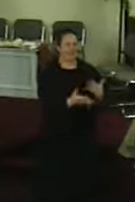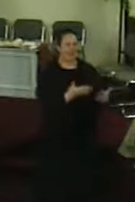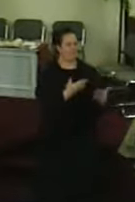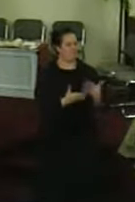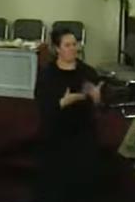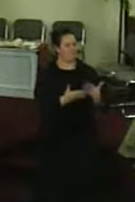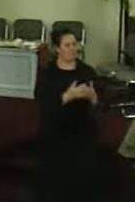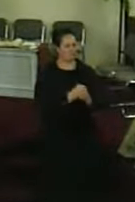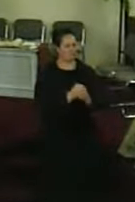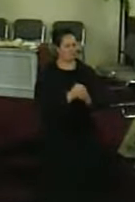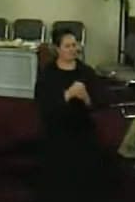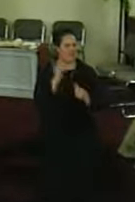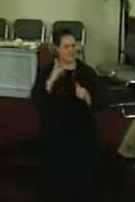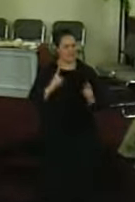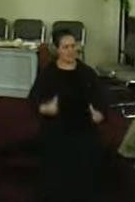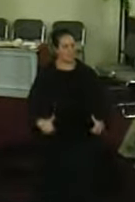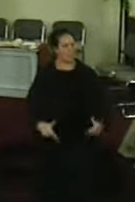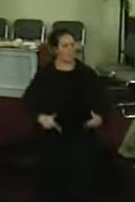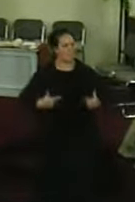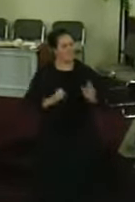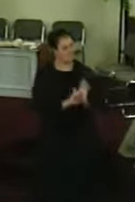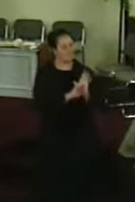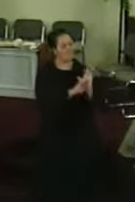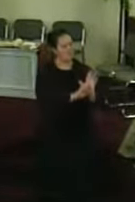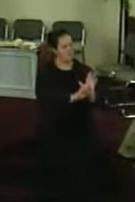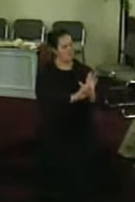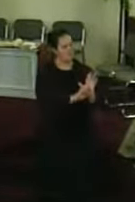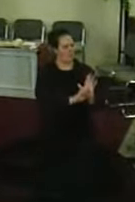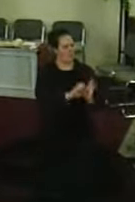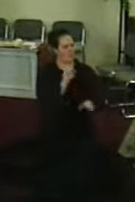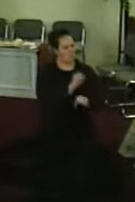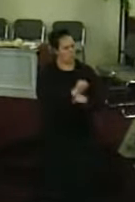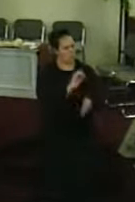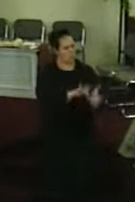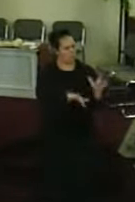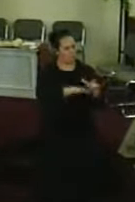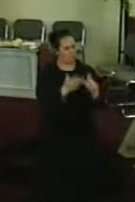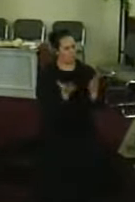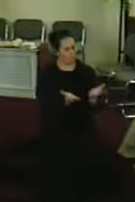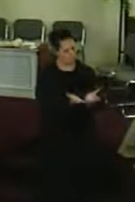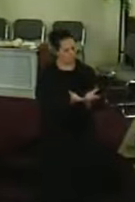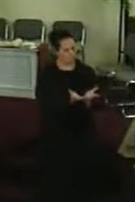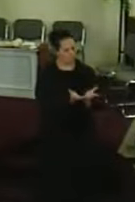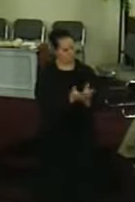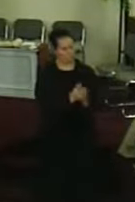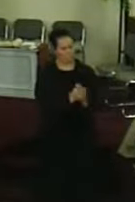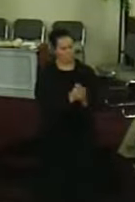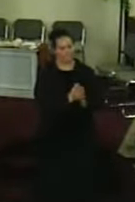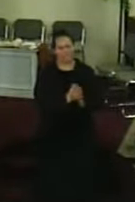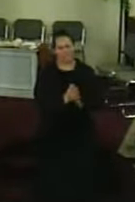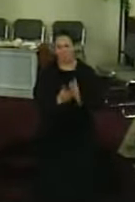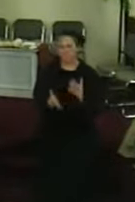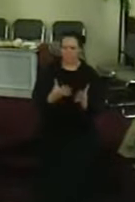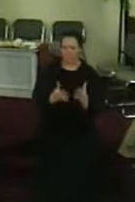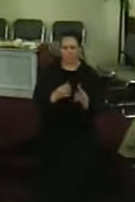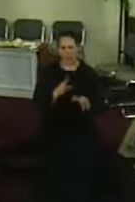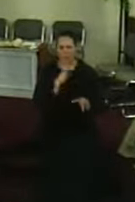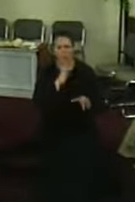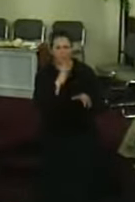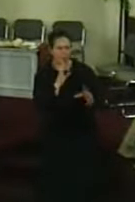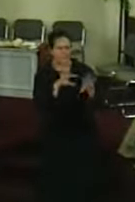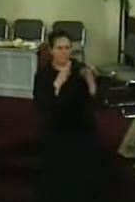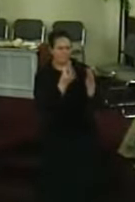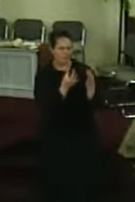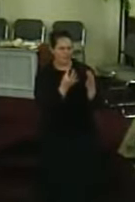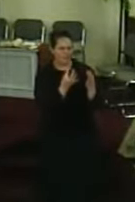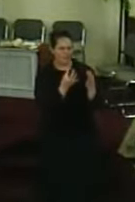himself to the Lord. He has a great family, and maybe he wants to talk about some of that. But